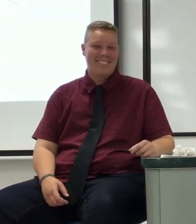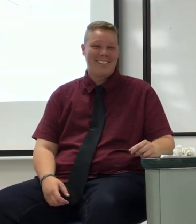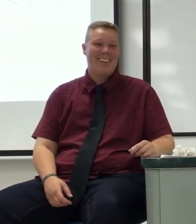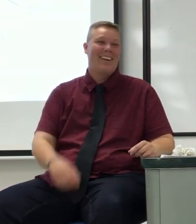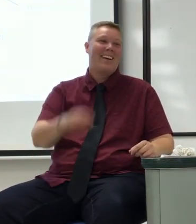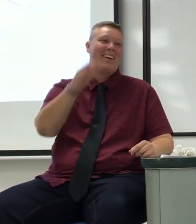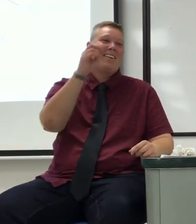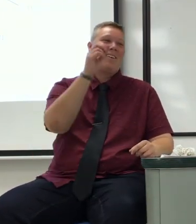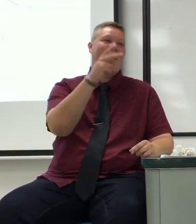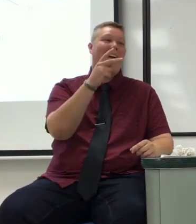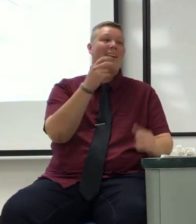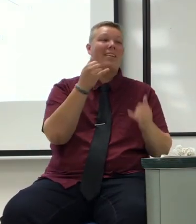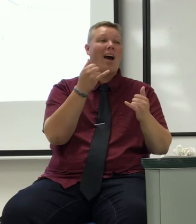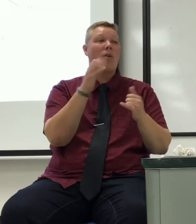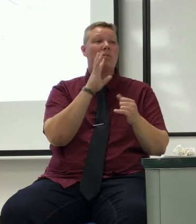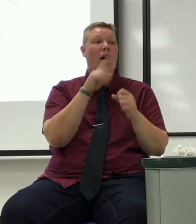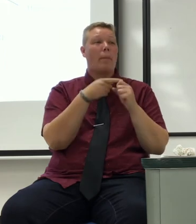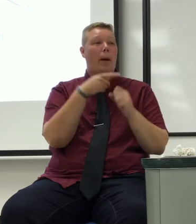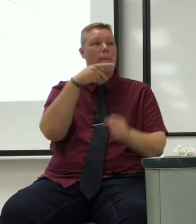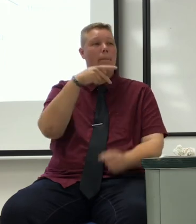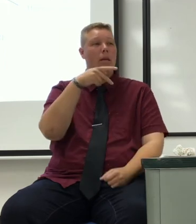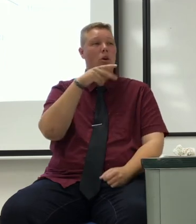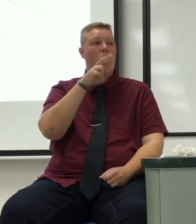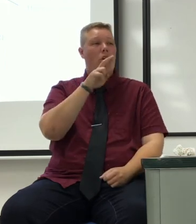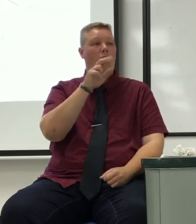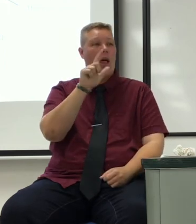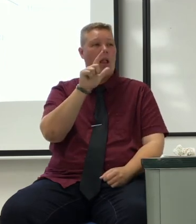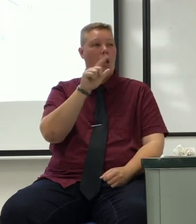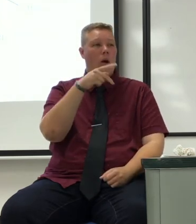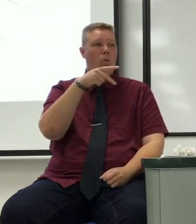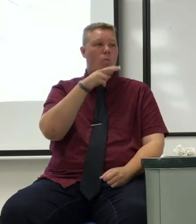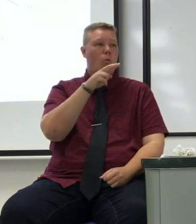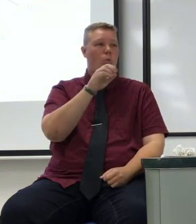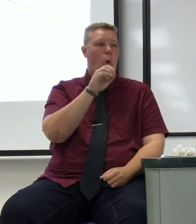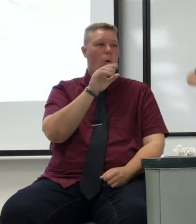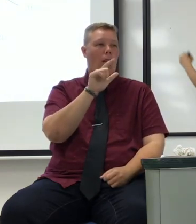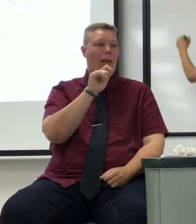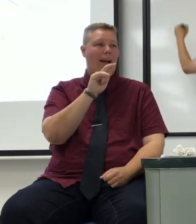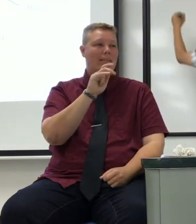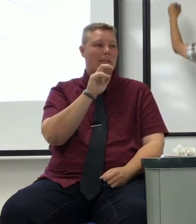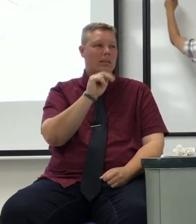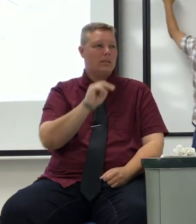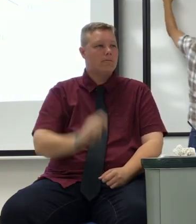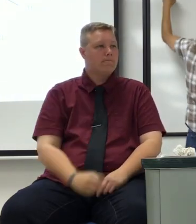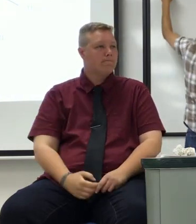All right, so let's talk about now PRL, prolactin.